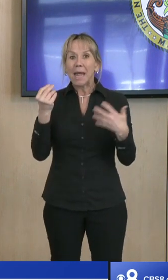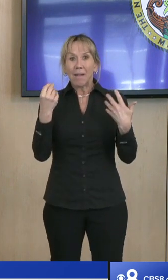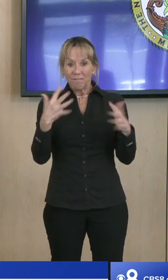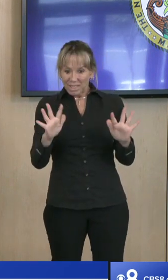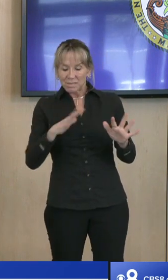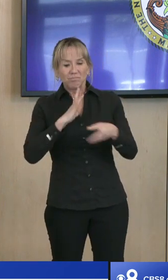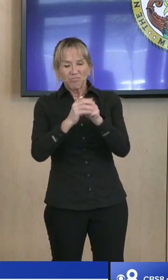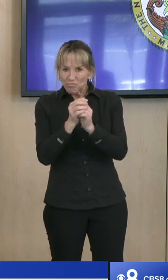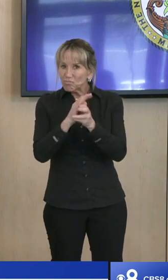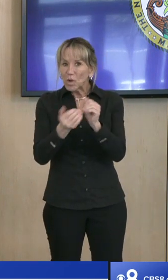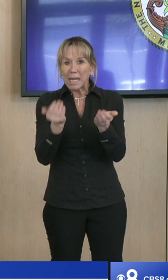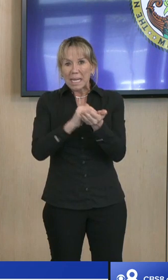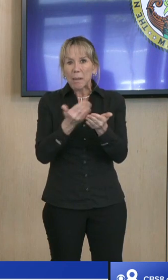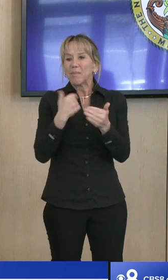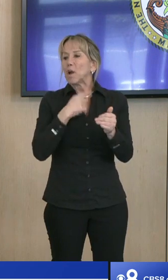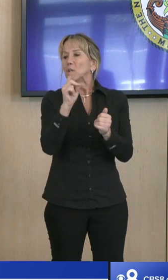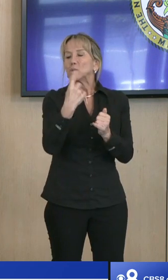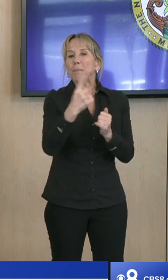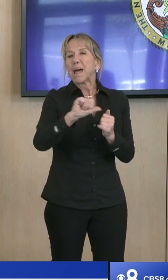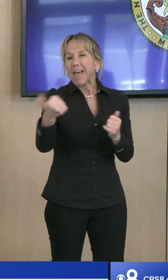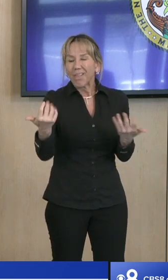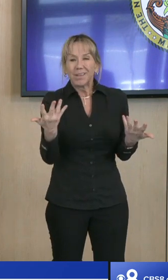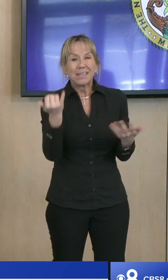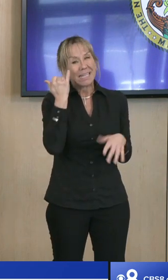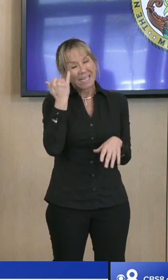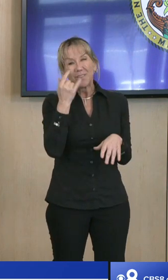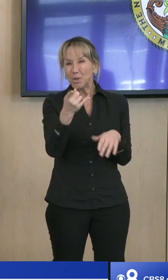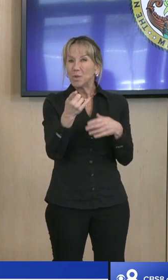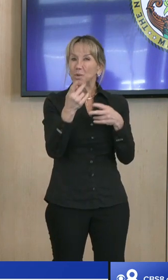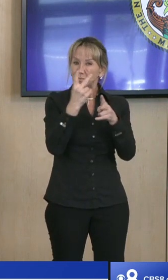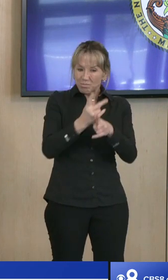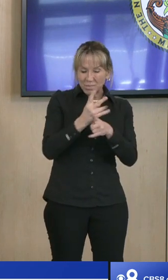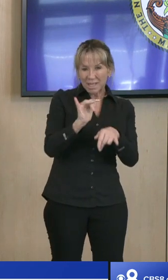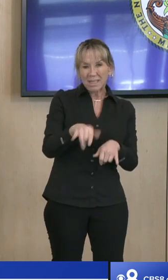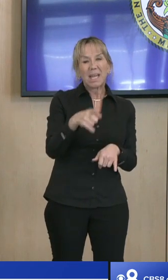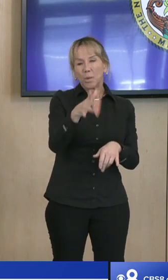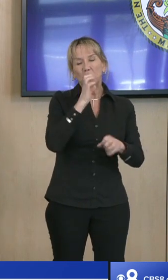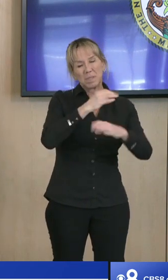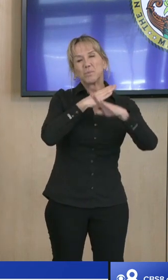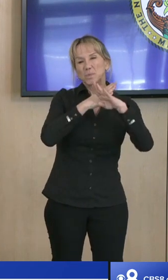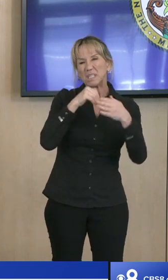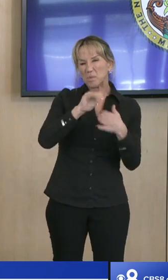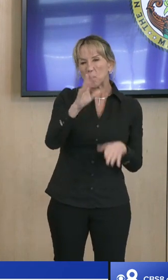hands afterwards before I do something else. You do something just as simple as that, you're going to be well protected in your home.